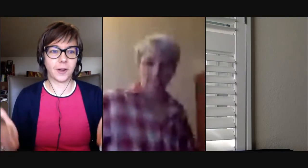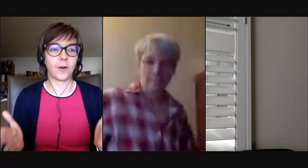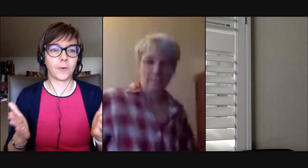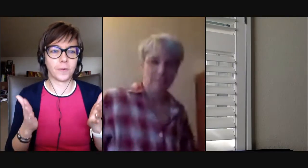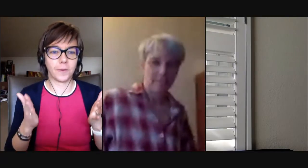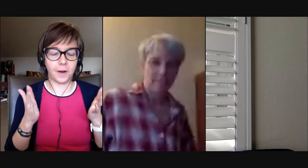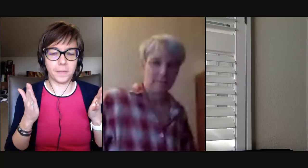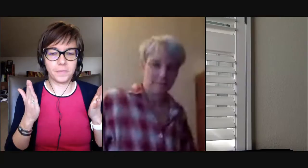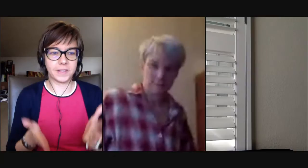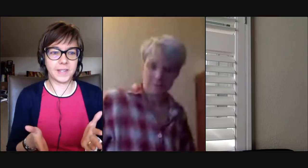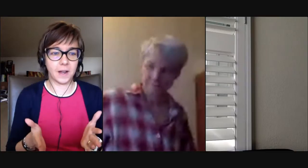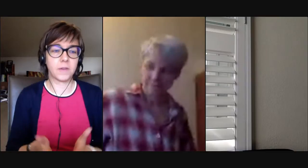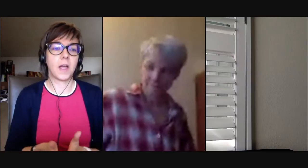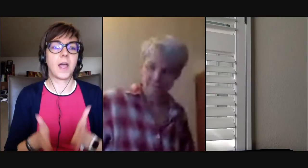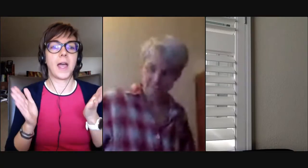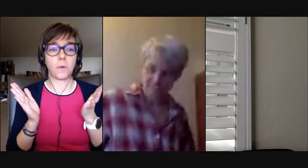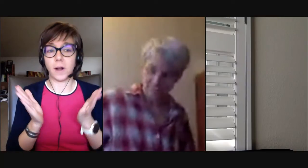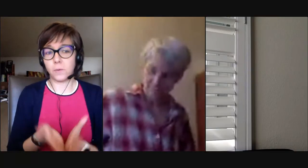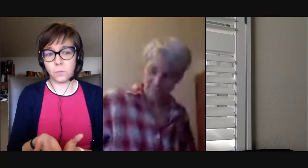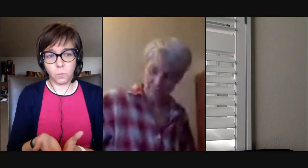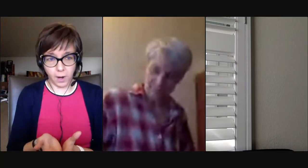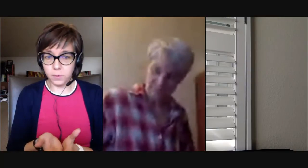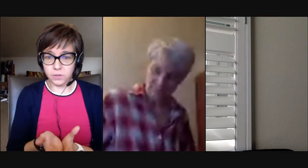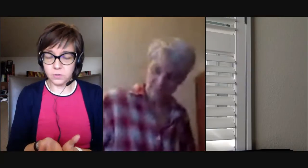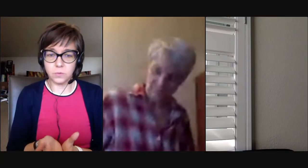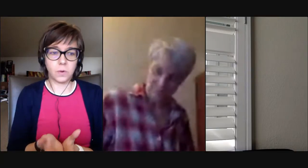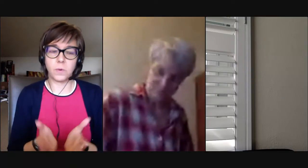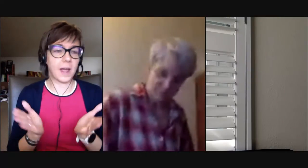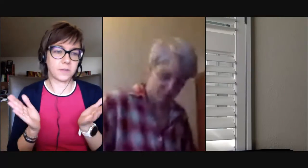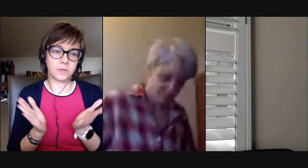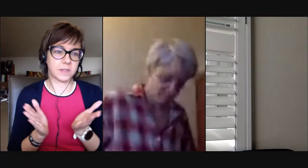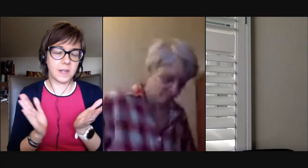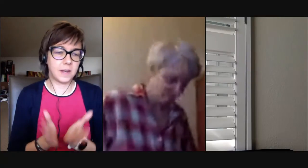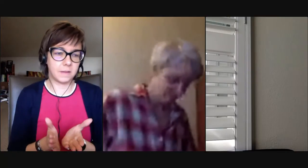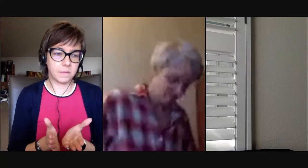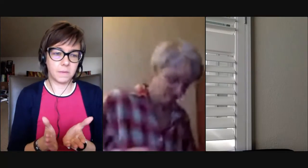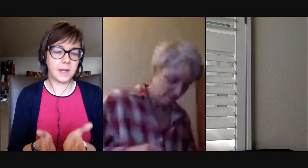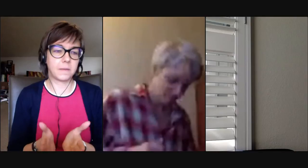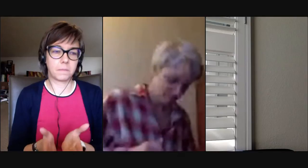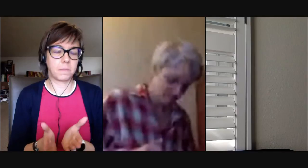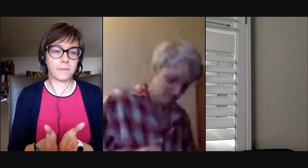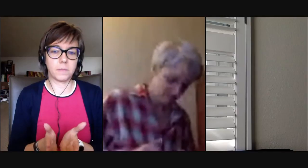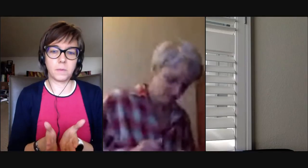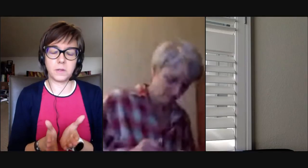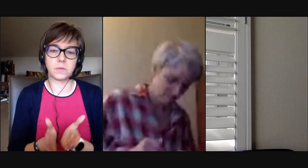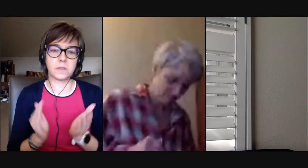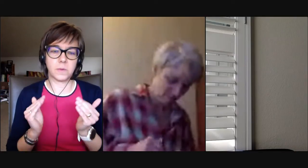go the day of. And what I would do, and we have to do this in any platform that we use, is we have to